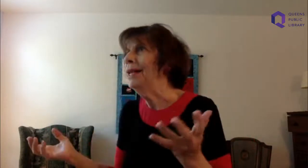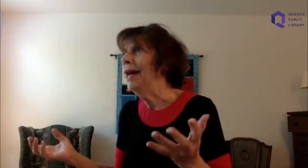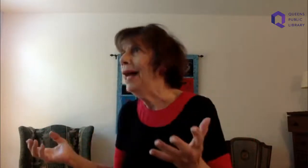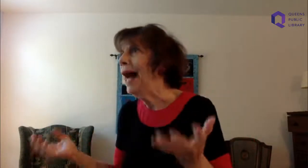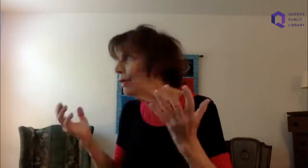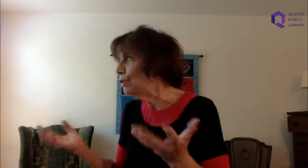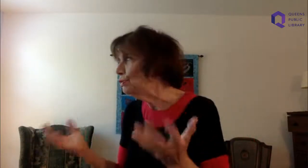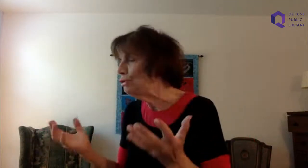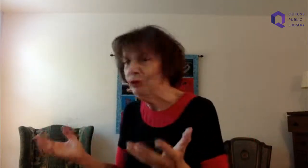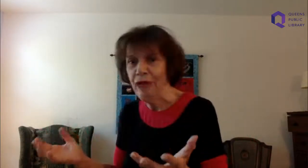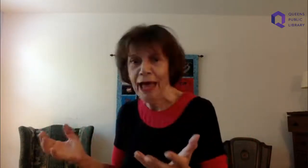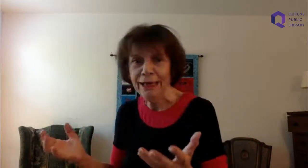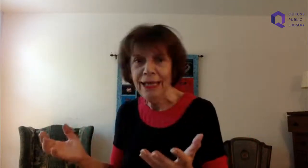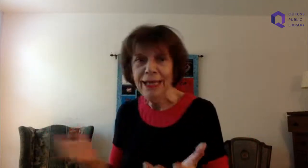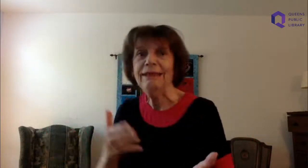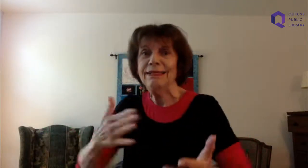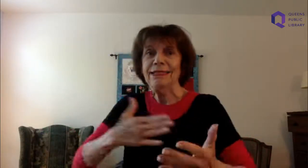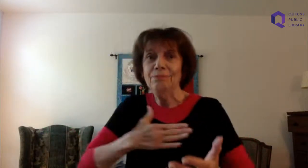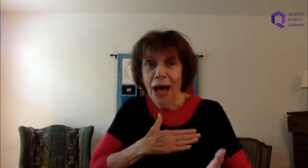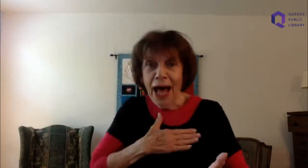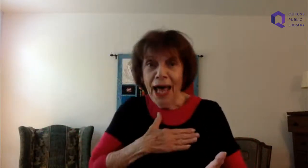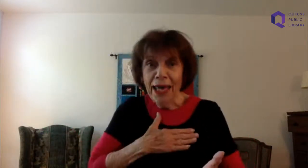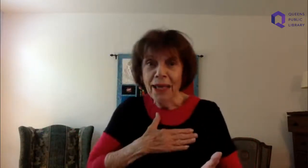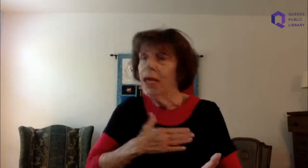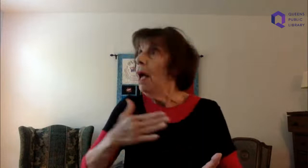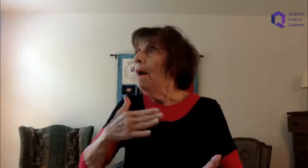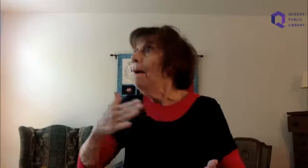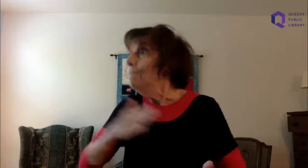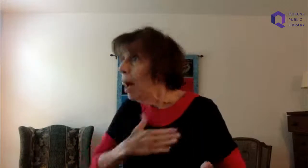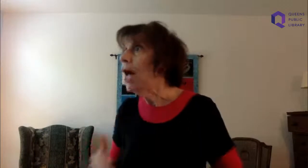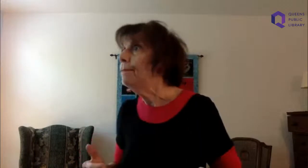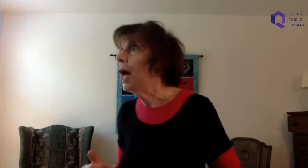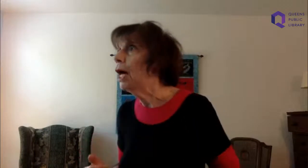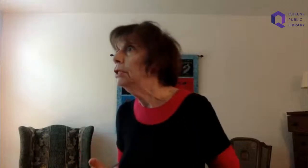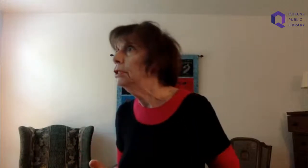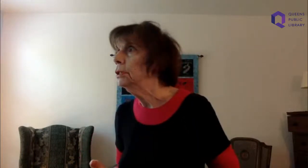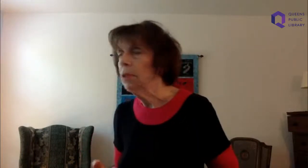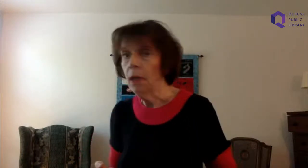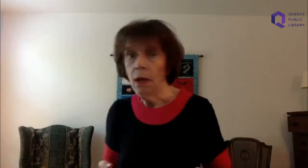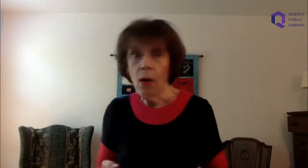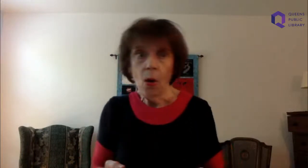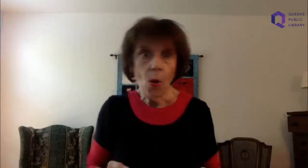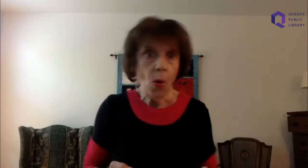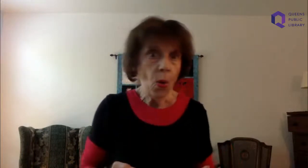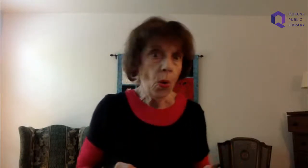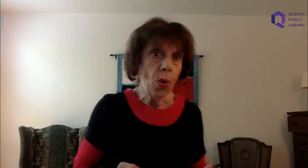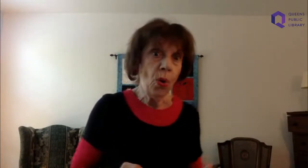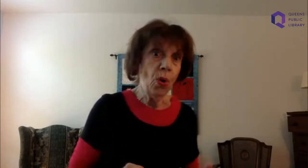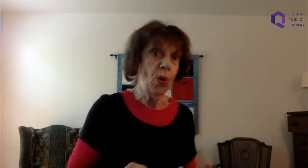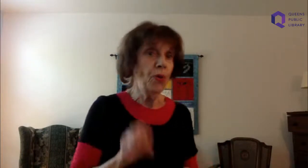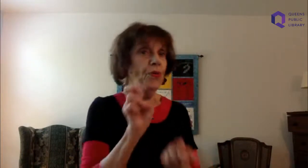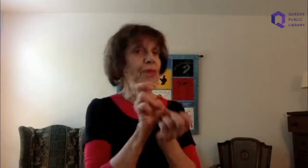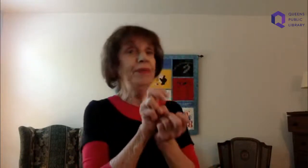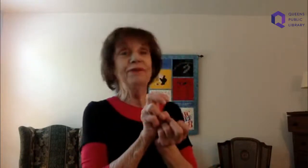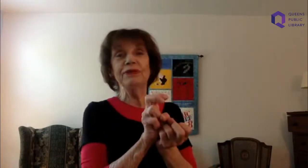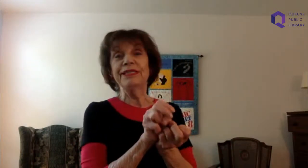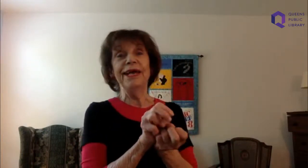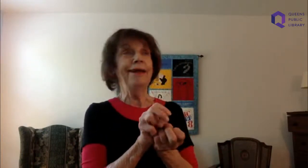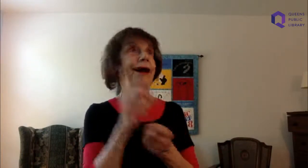But how could you do that? This is my pond. Oh, the beaver said, I